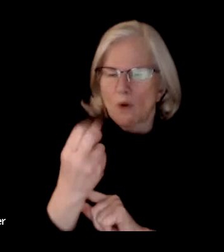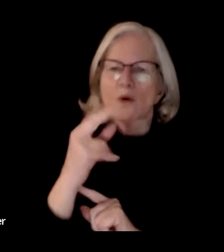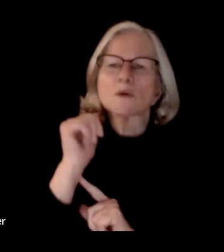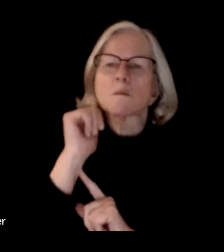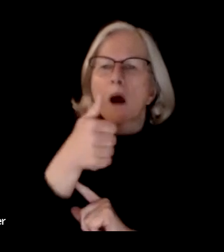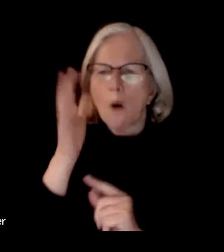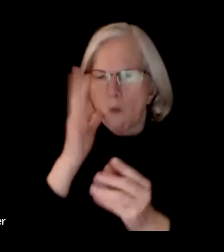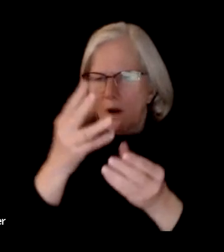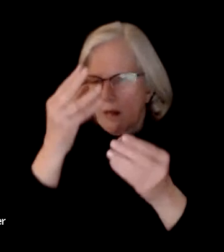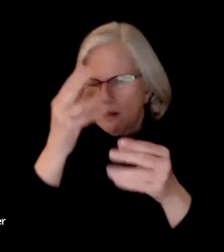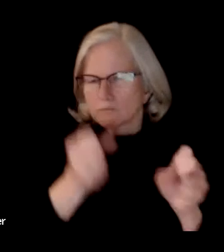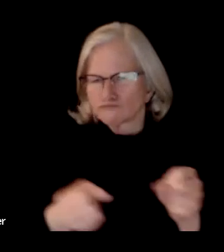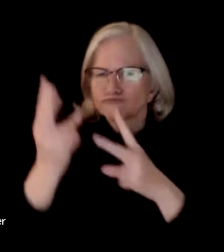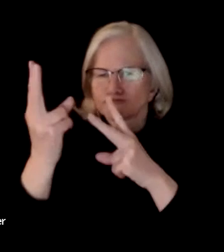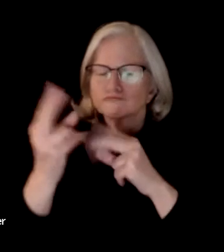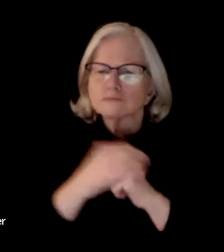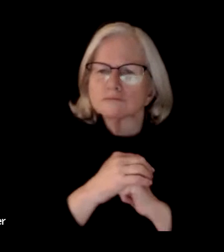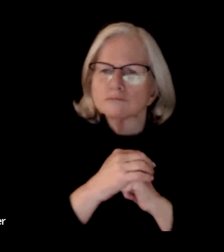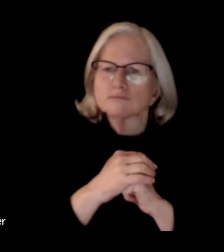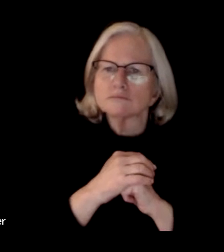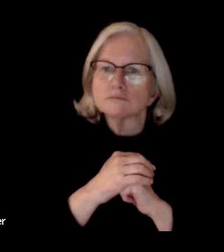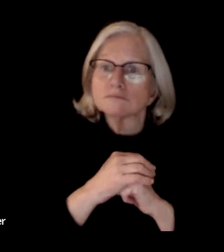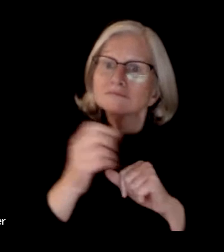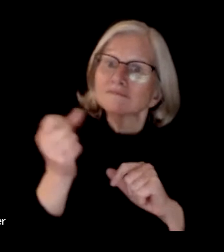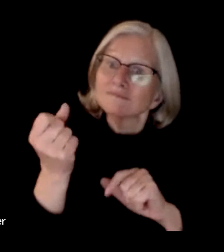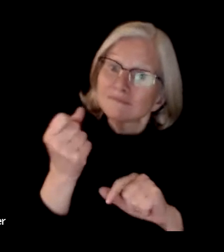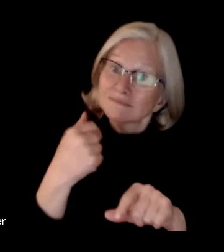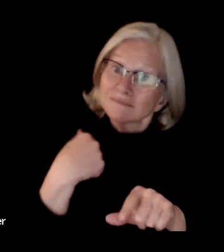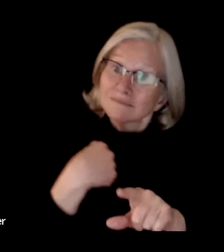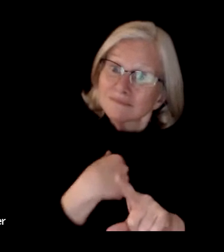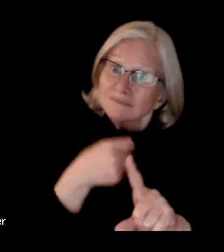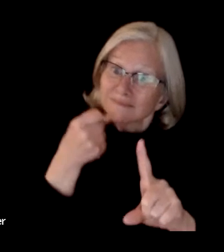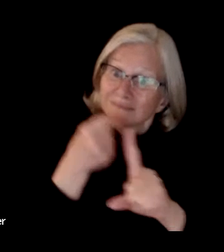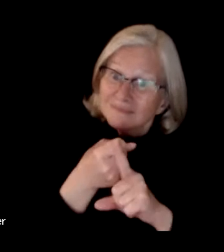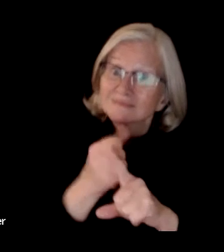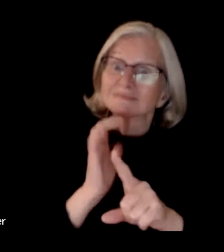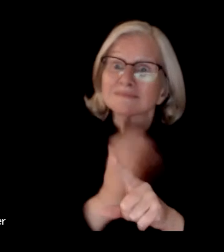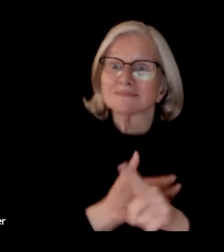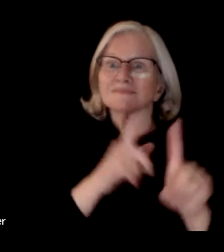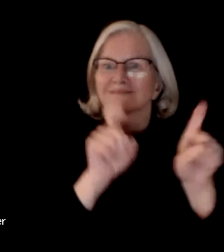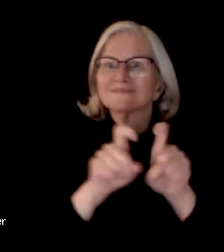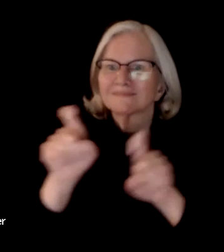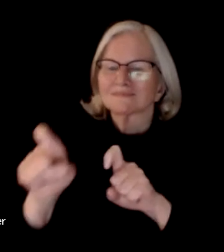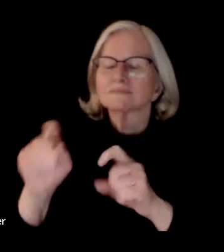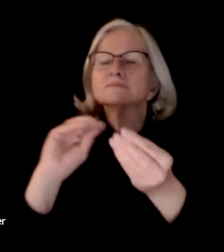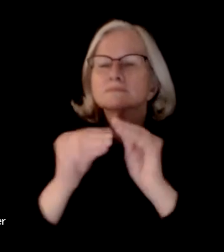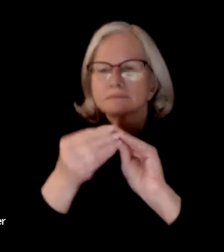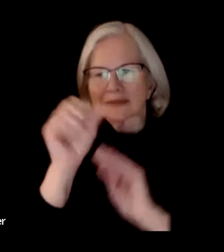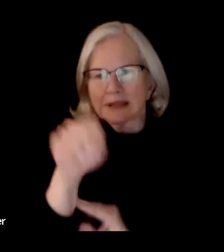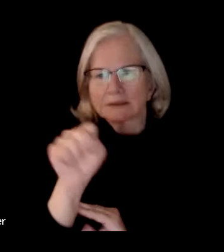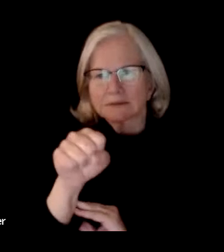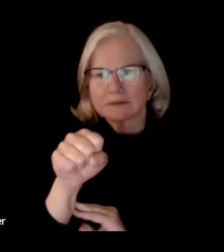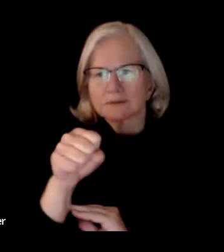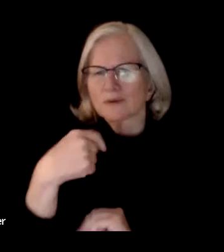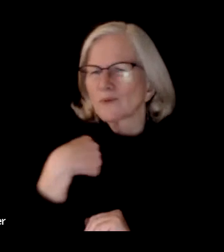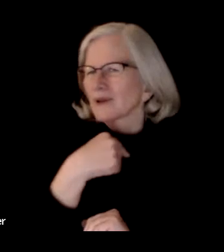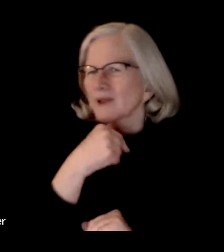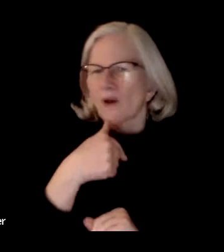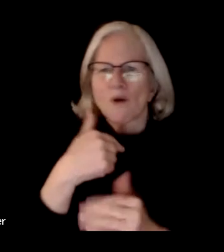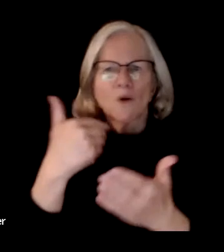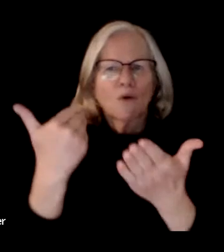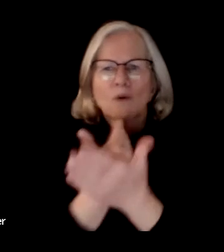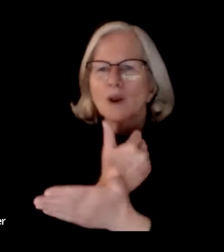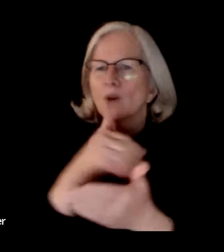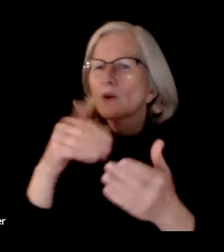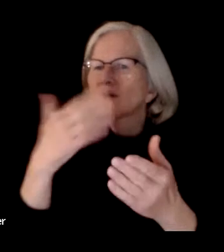However, it did, as I mentioned, impact our test count because we don't create a new file for a test.